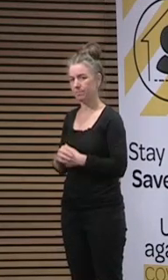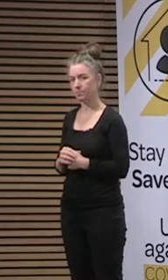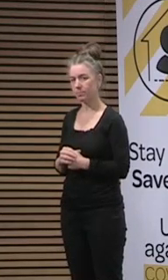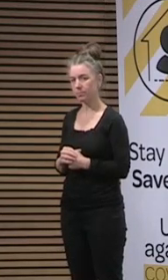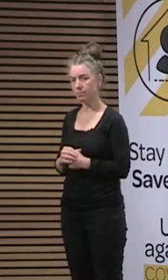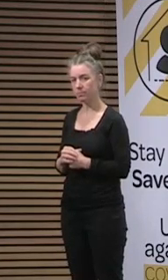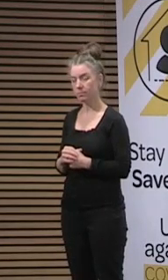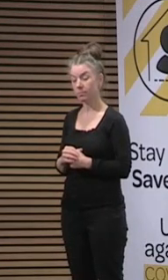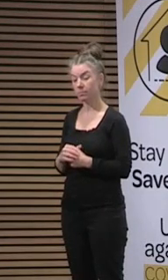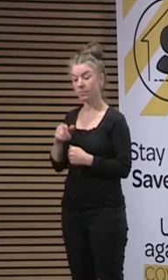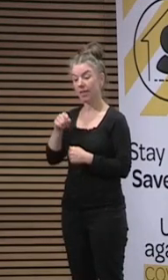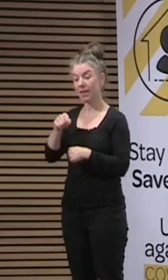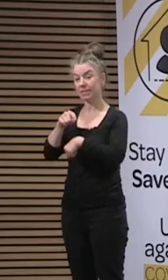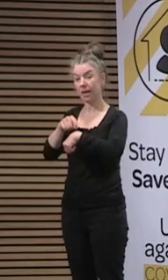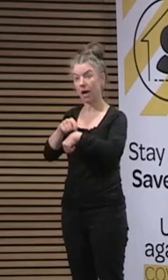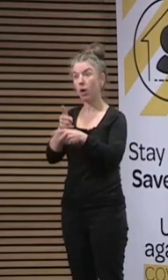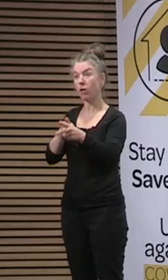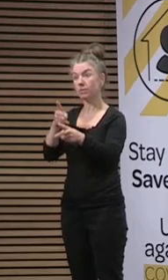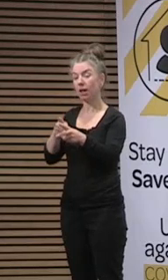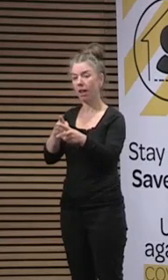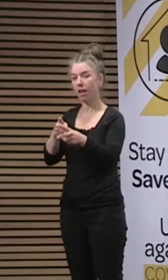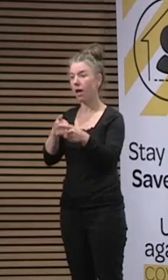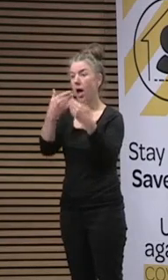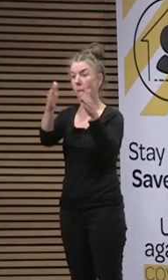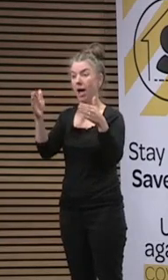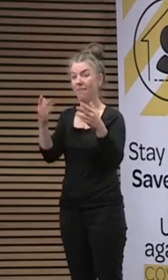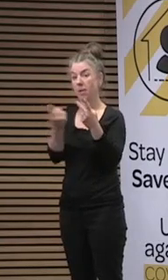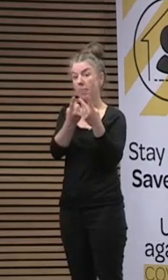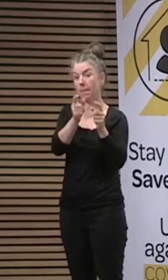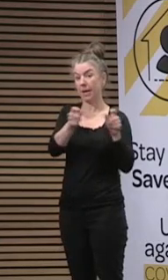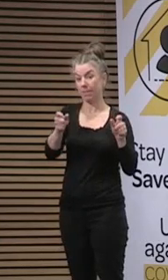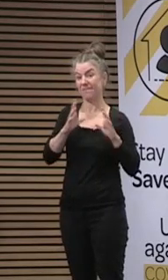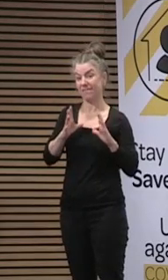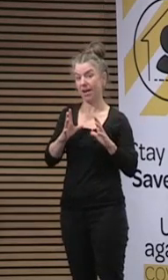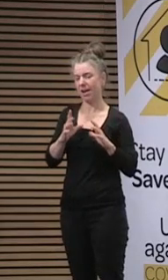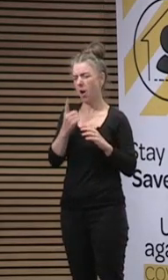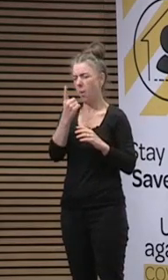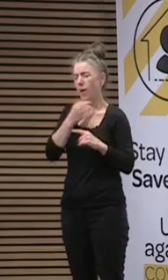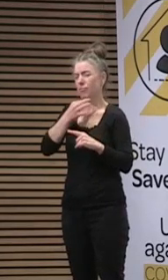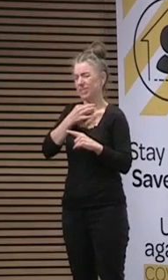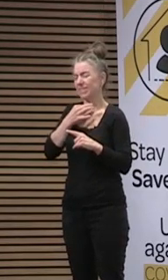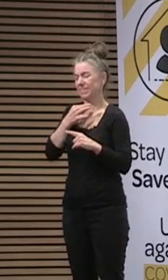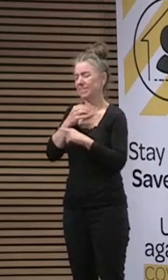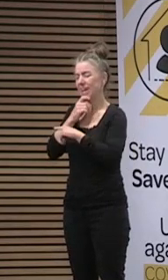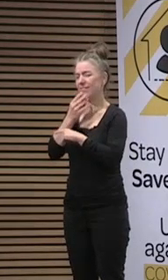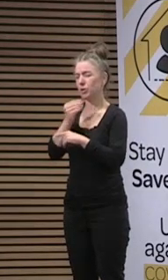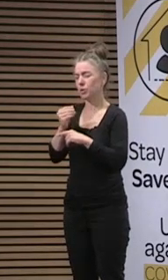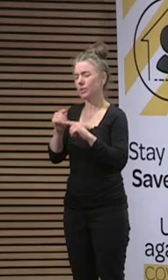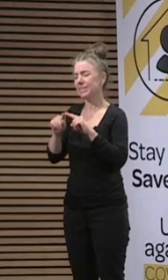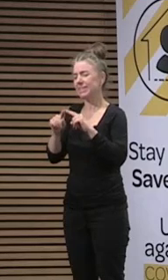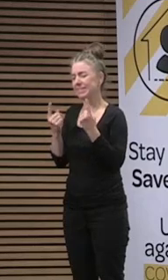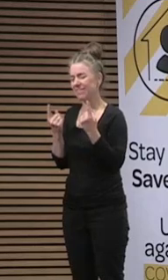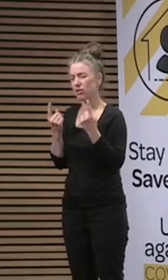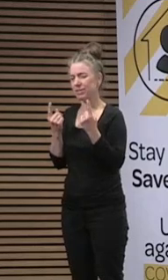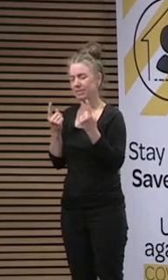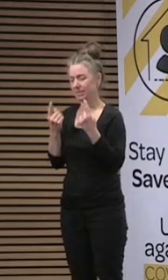other patients, and a range of precautions were taken. It was just this one element, and that was that they hadn't used safety glasses